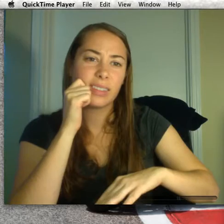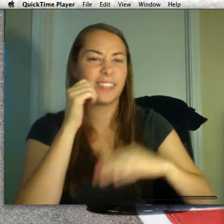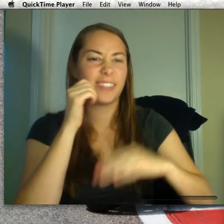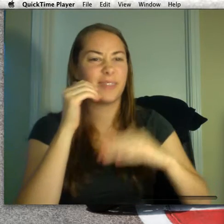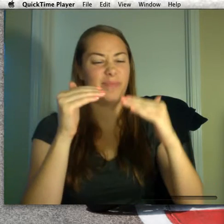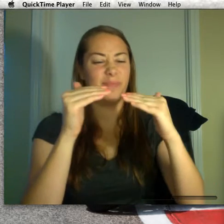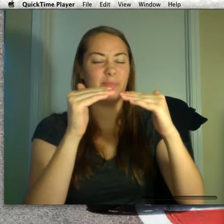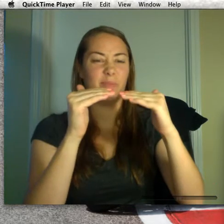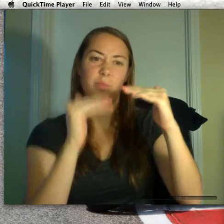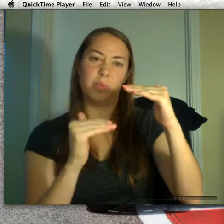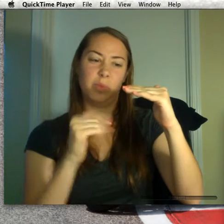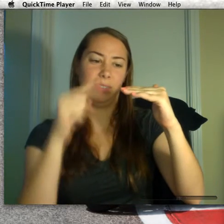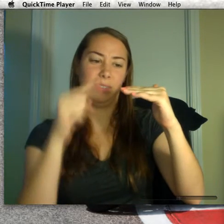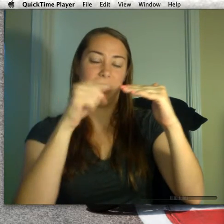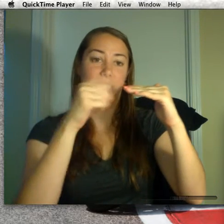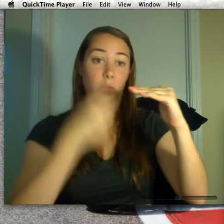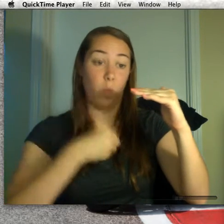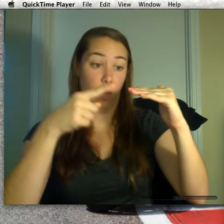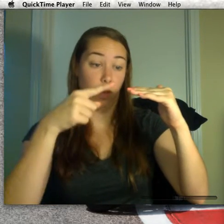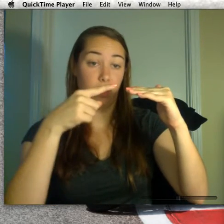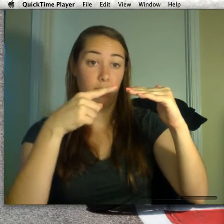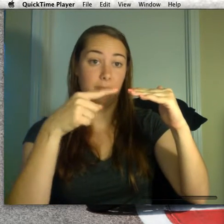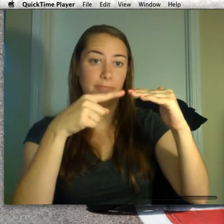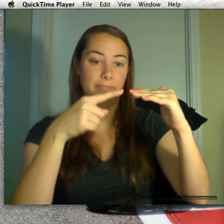citizens. For the record,